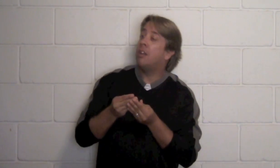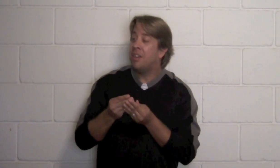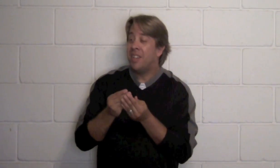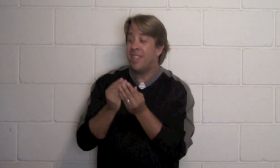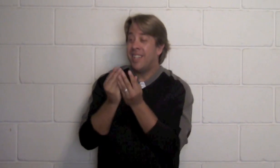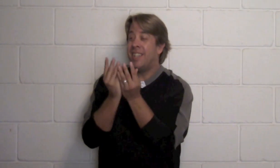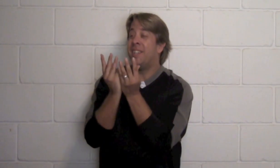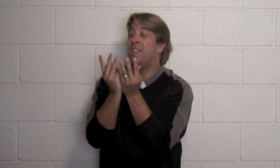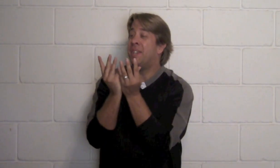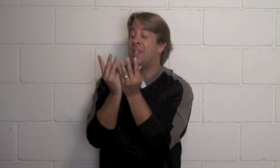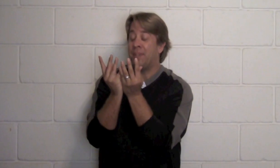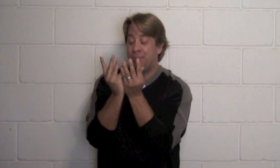lady built her hand.